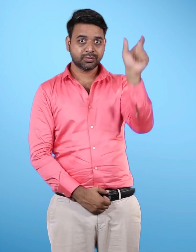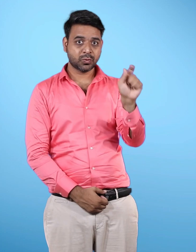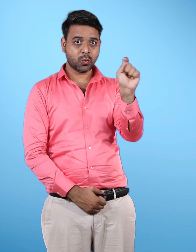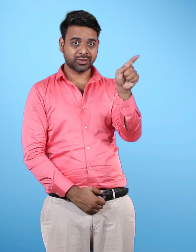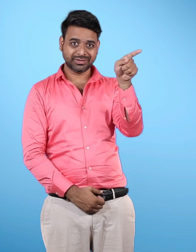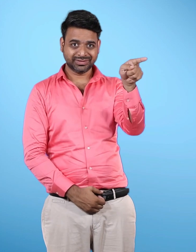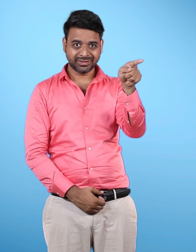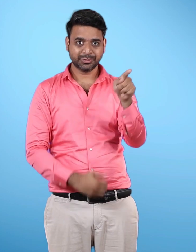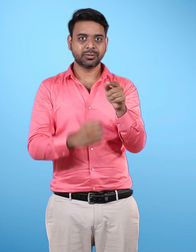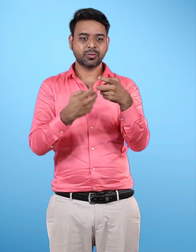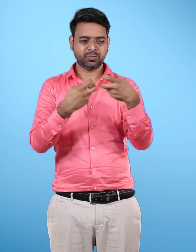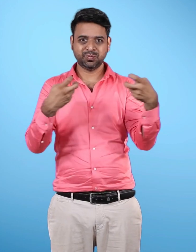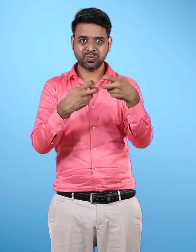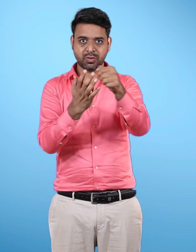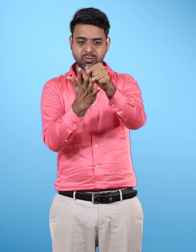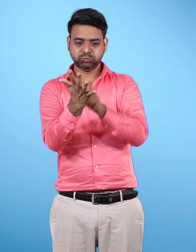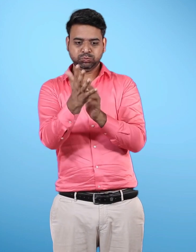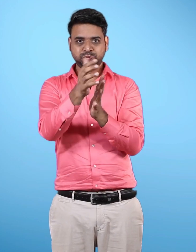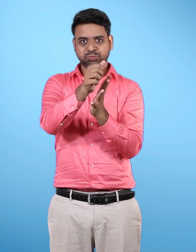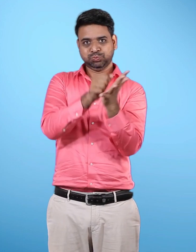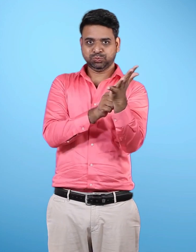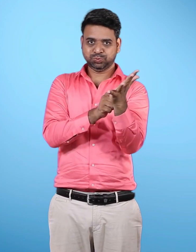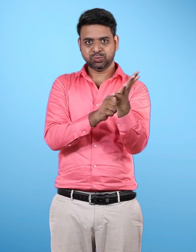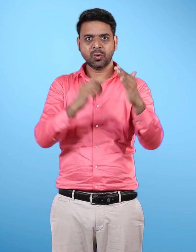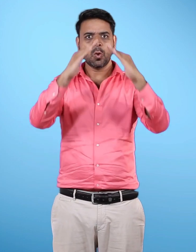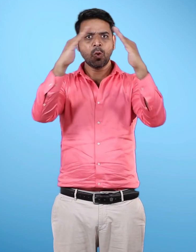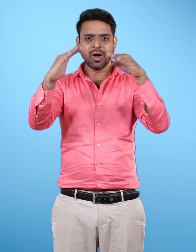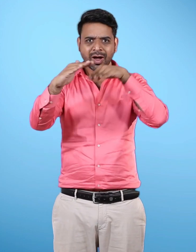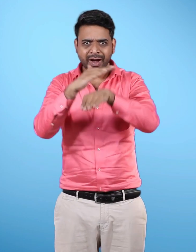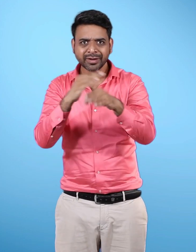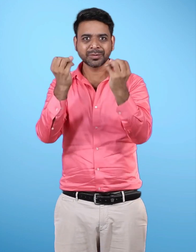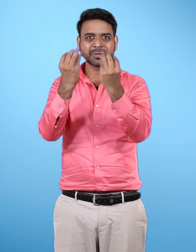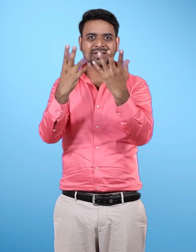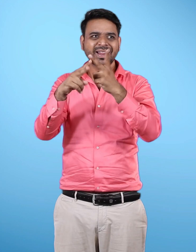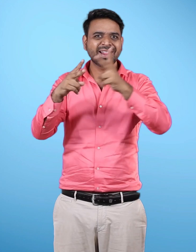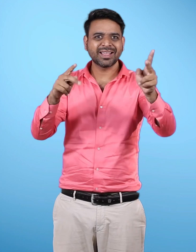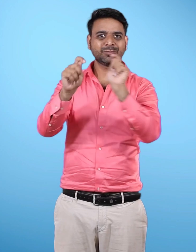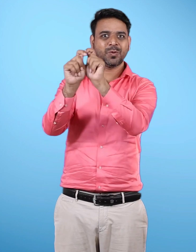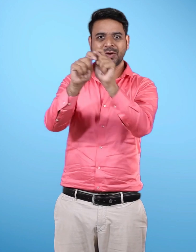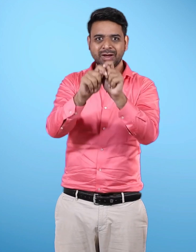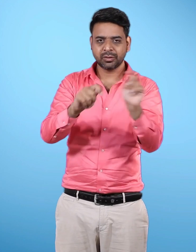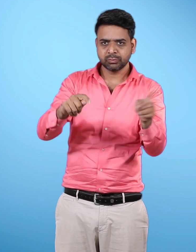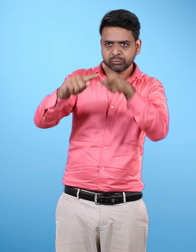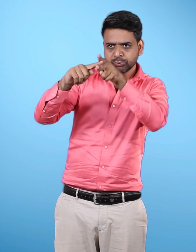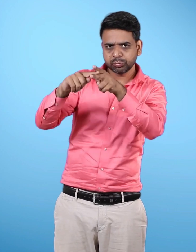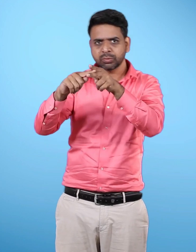an electrician use rubber gloves while repairing an electric switch at your home?